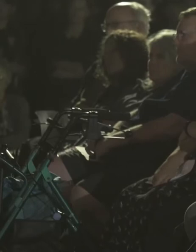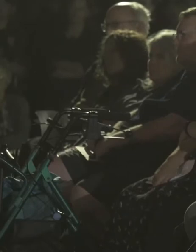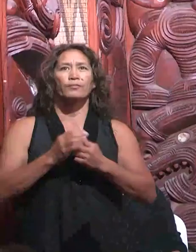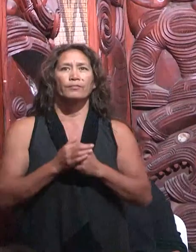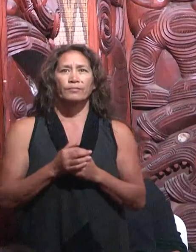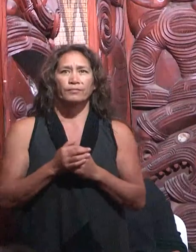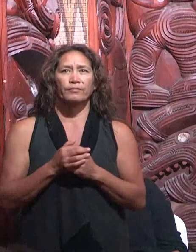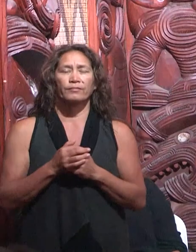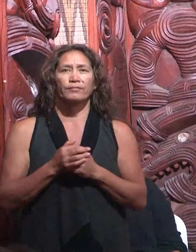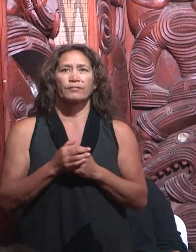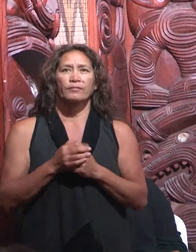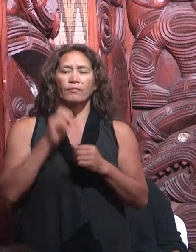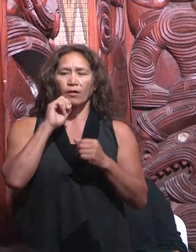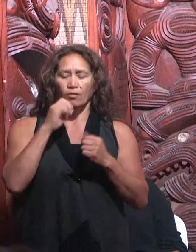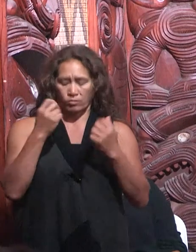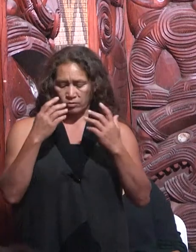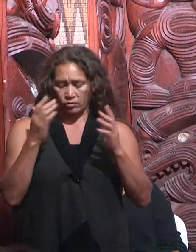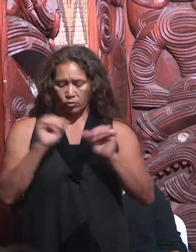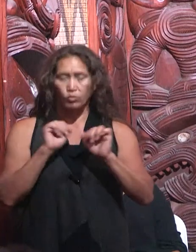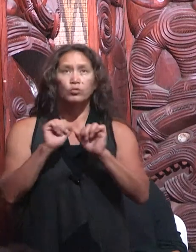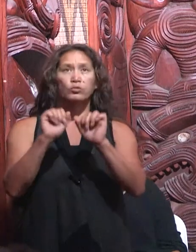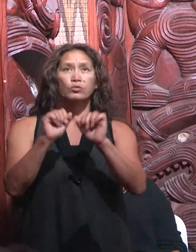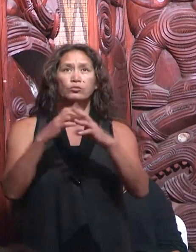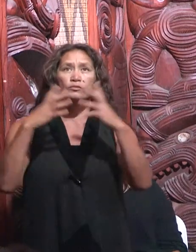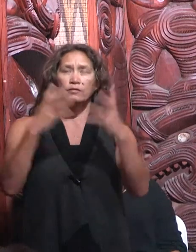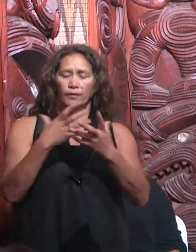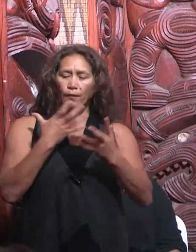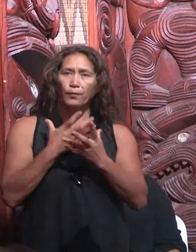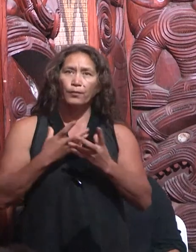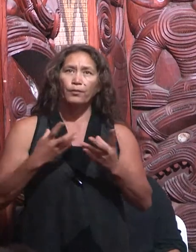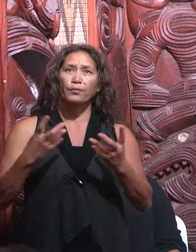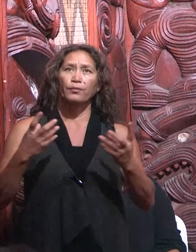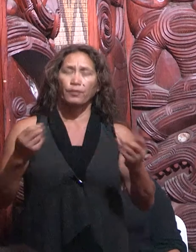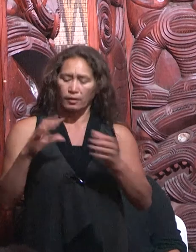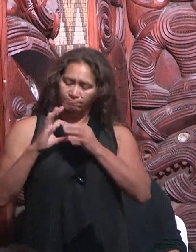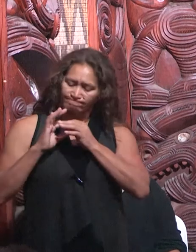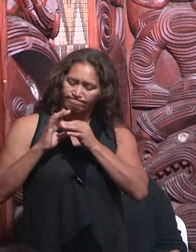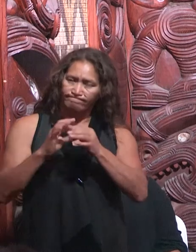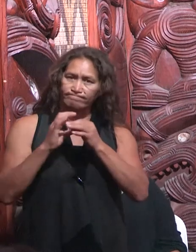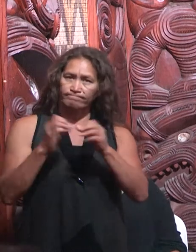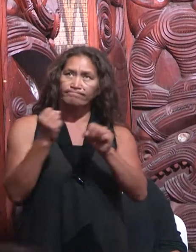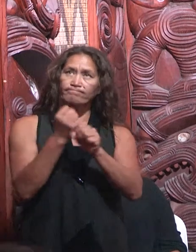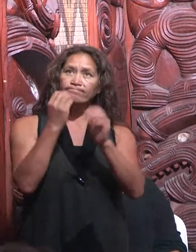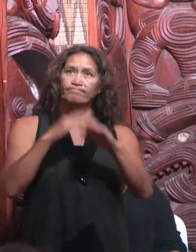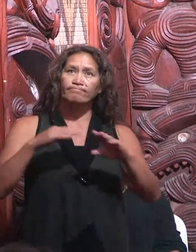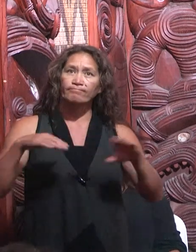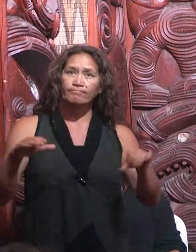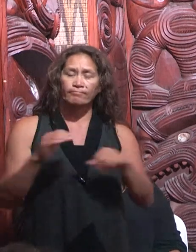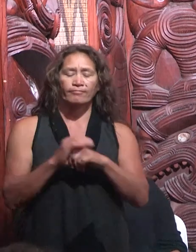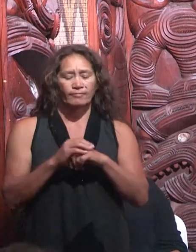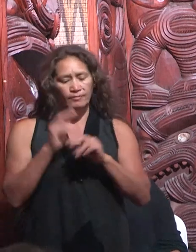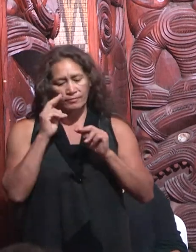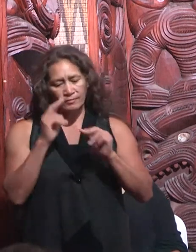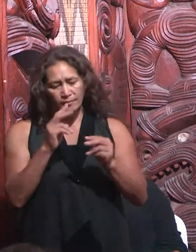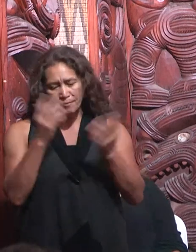hiainu. Anā, e ngā mātua o koutou mokopuna, kori kori ana, peke peke